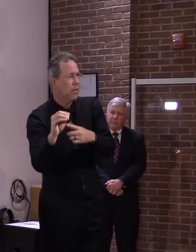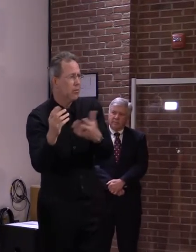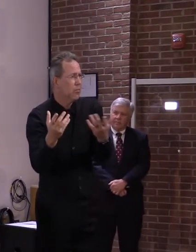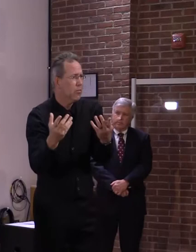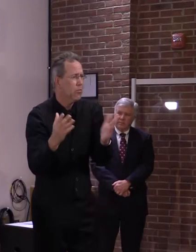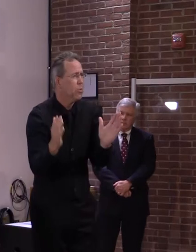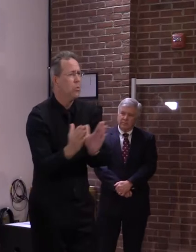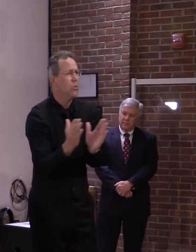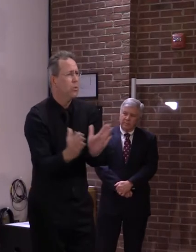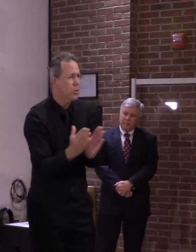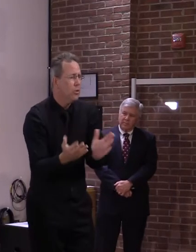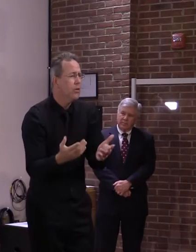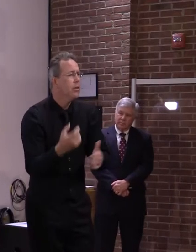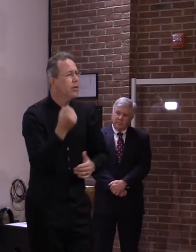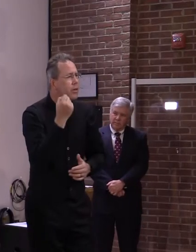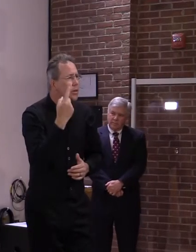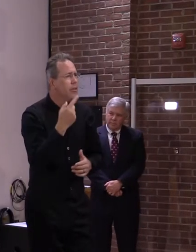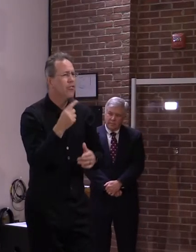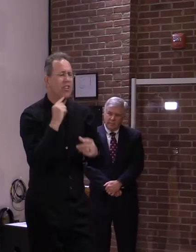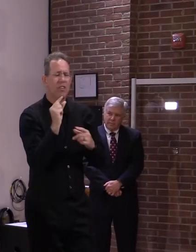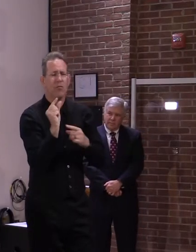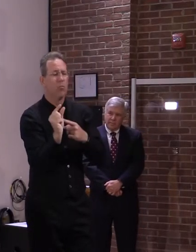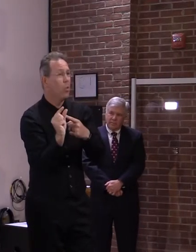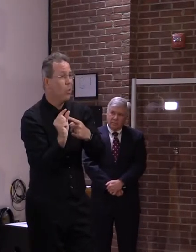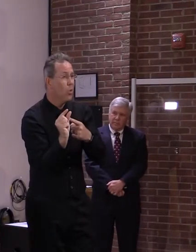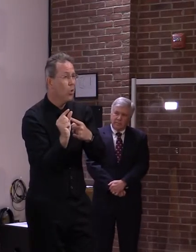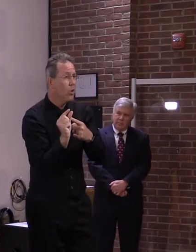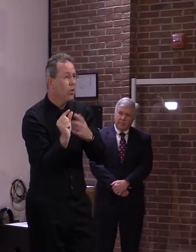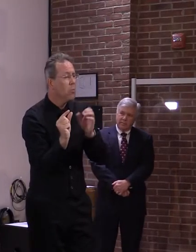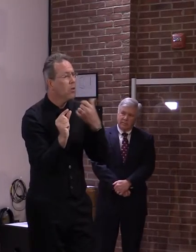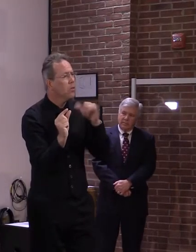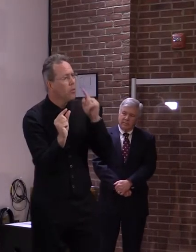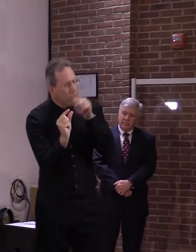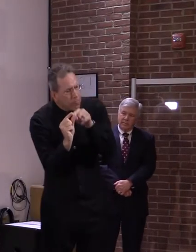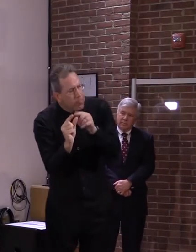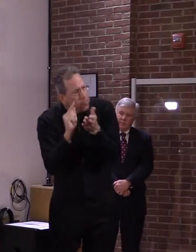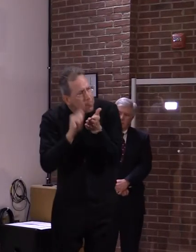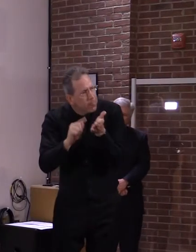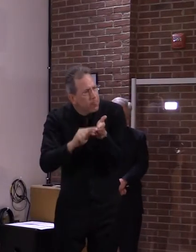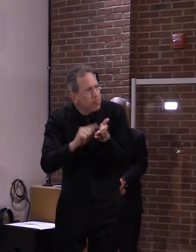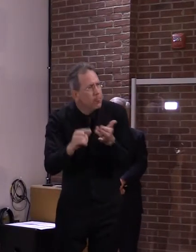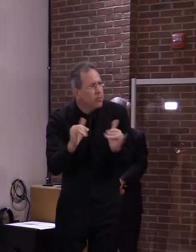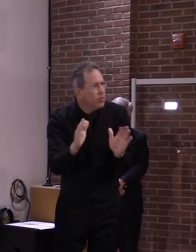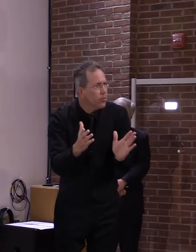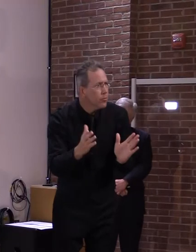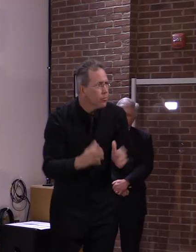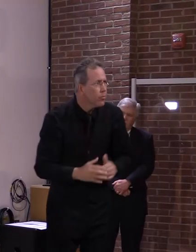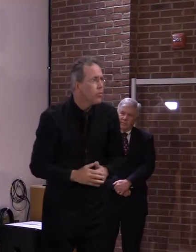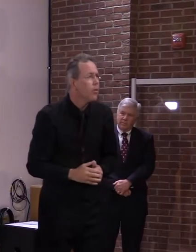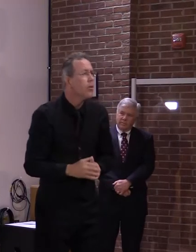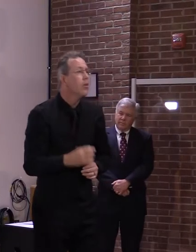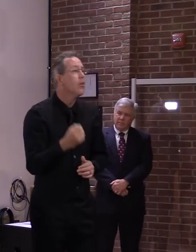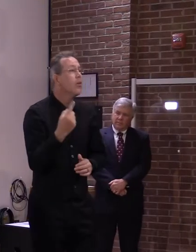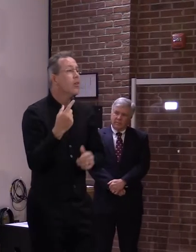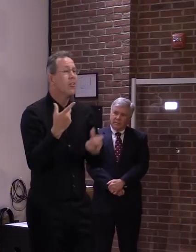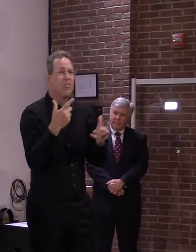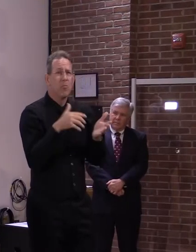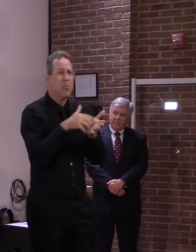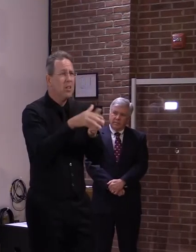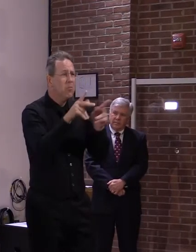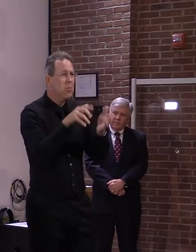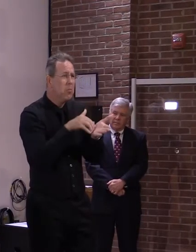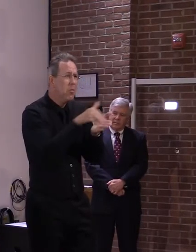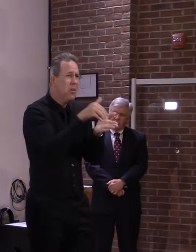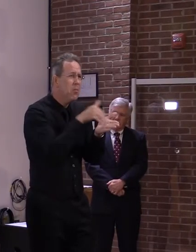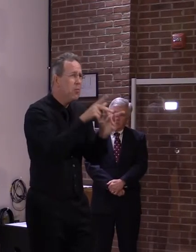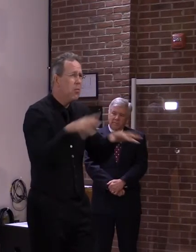the country after several hundred million doses of vaccine, takes a long time to investigate. But